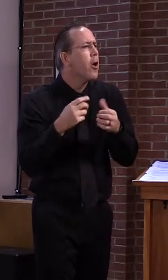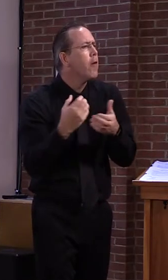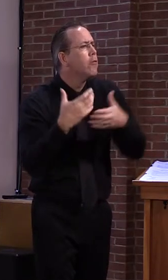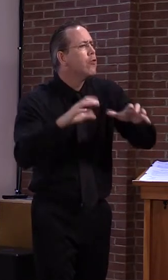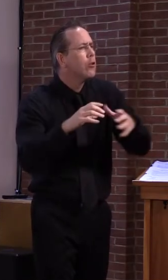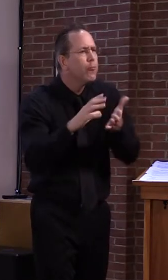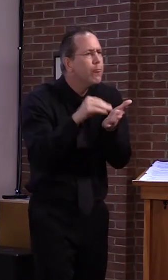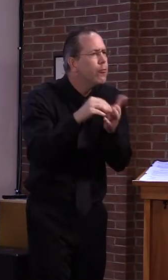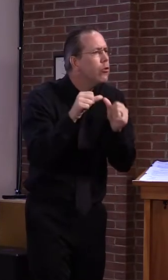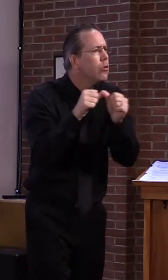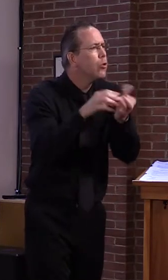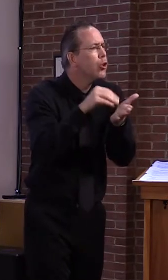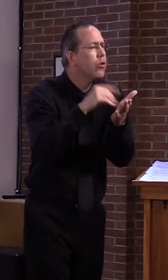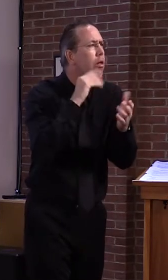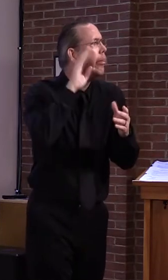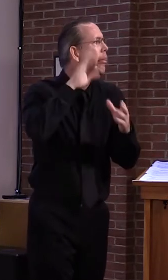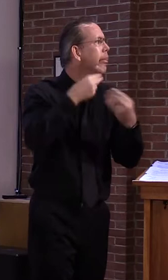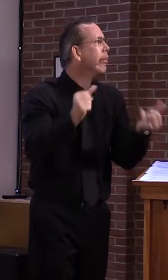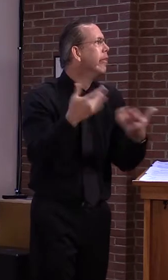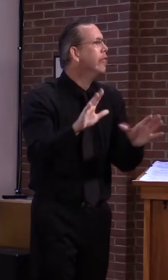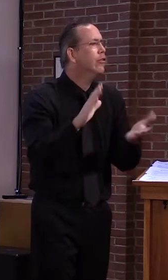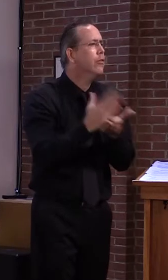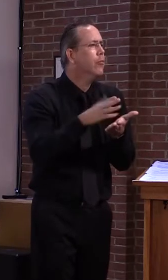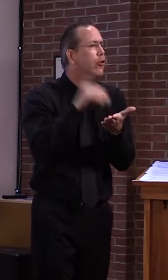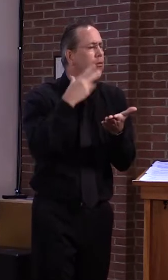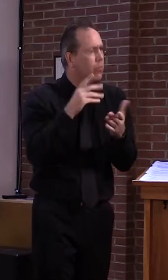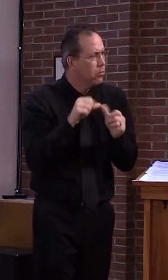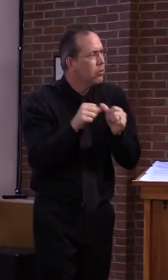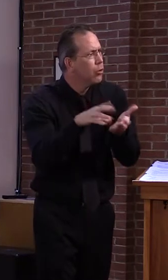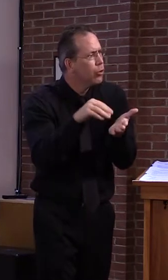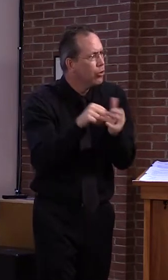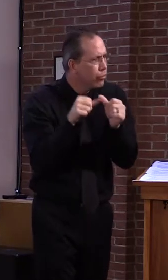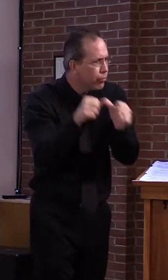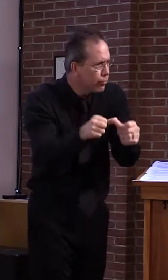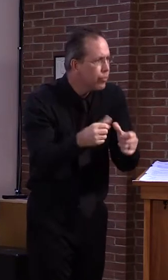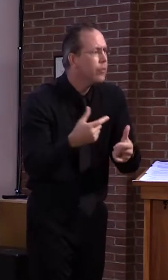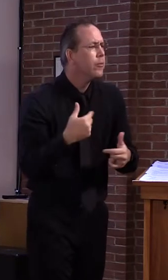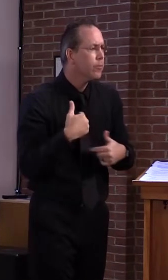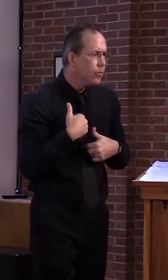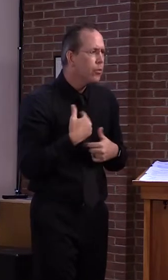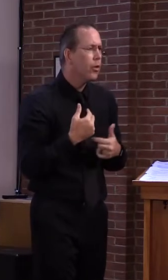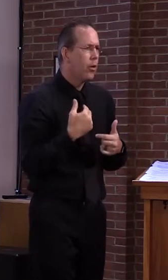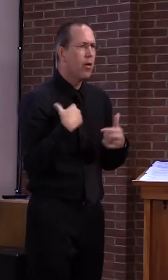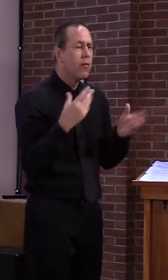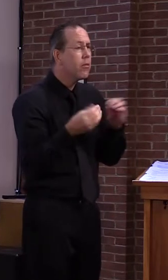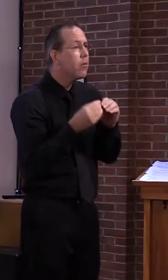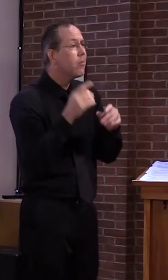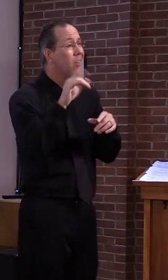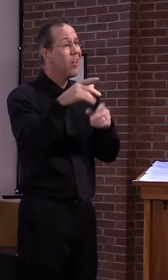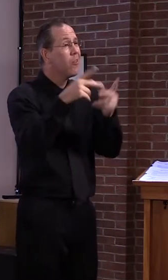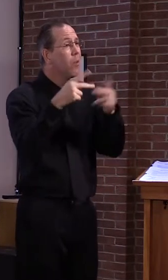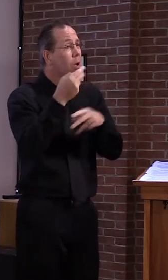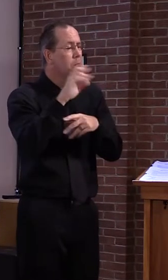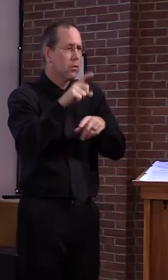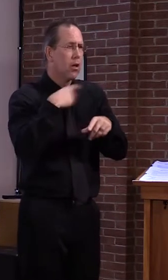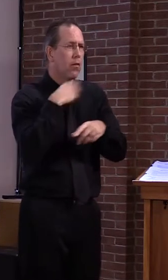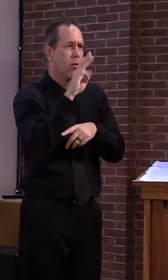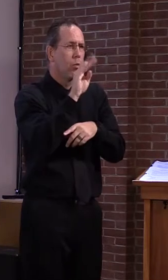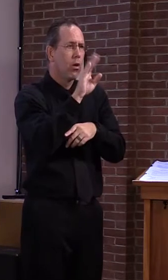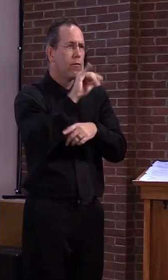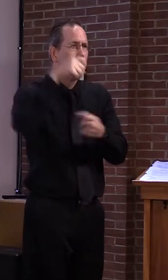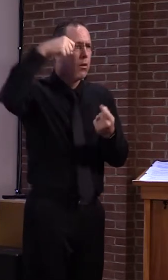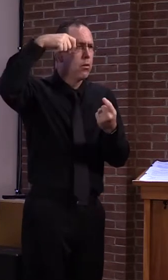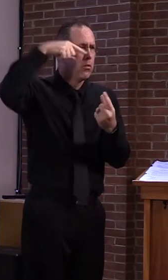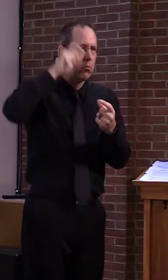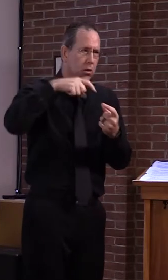system. Hub sites must have access to Wi-Fi and will support children connecting to their classes. This is in addition